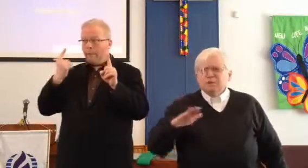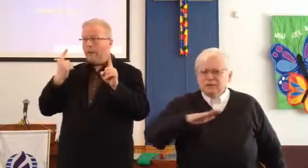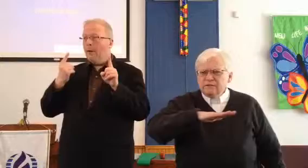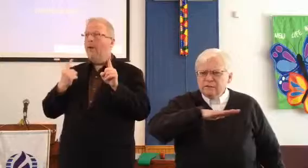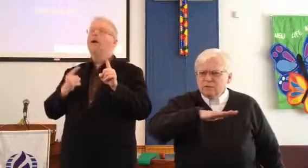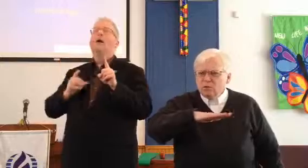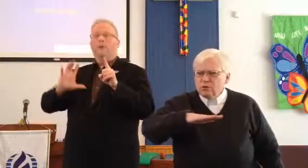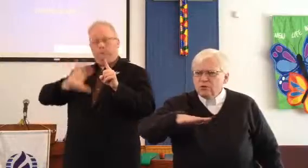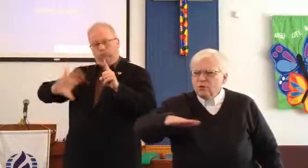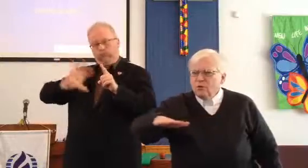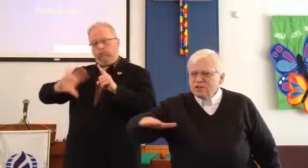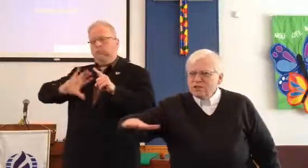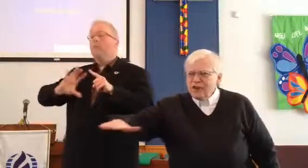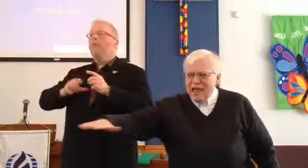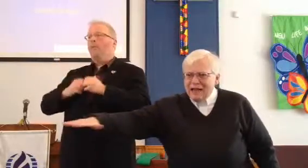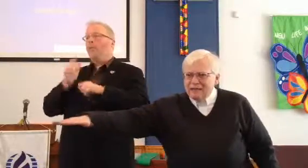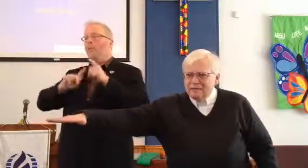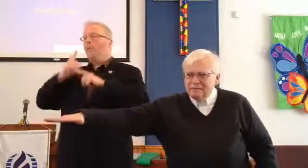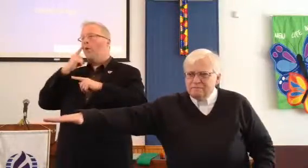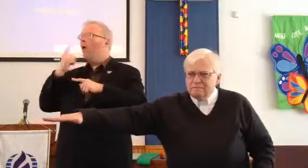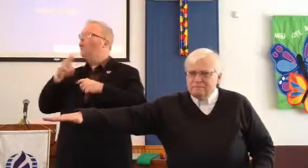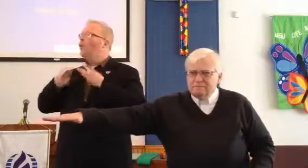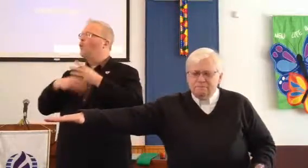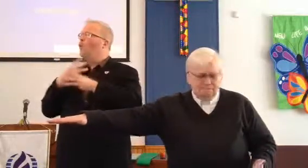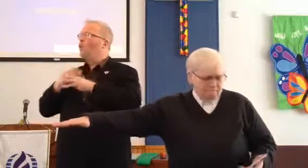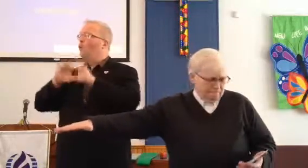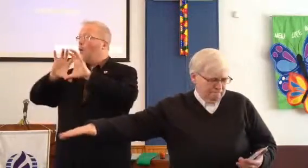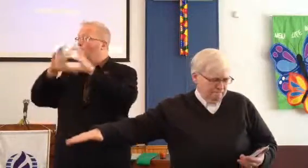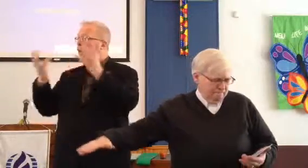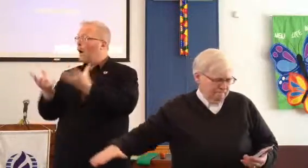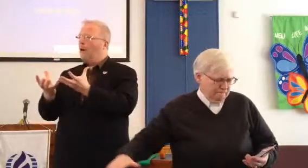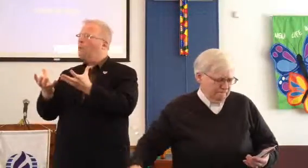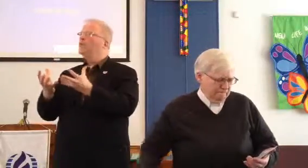most people believed that the world was flat.